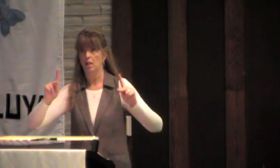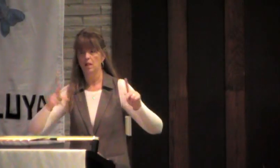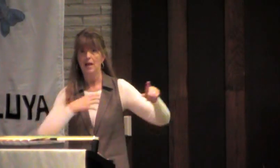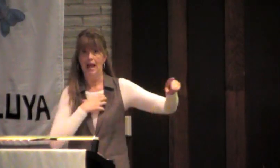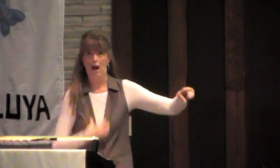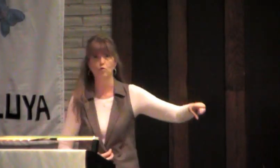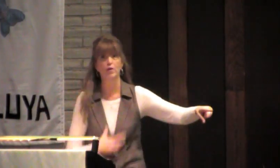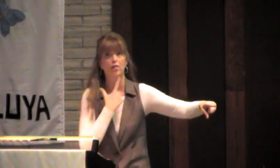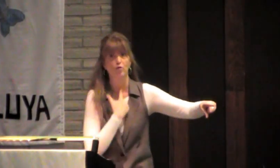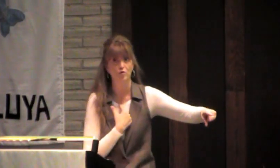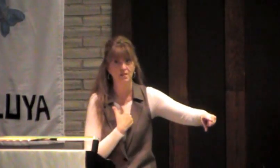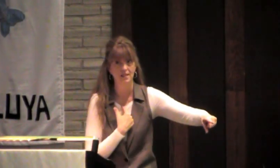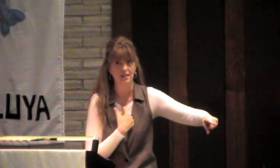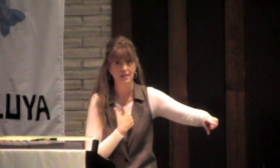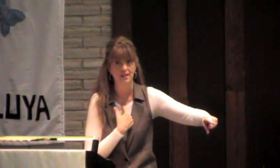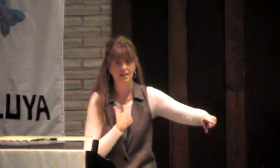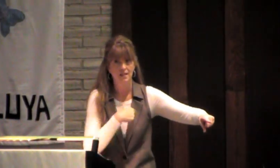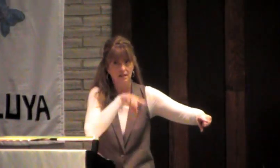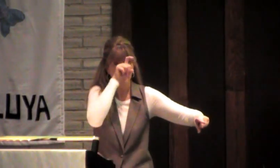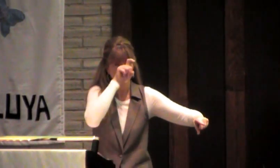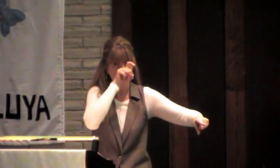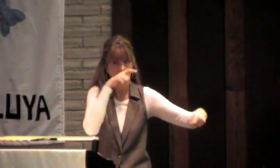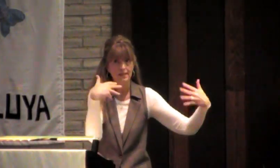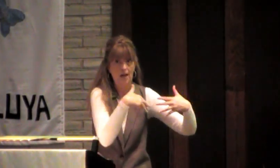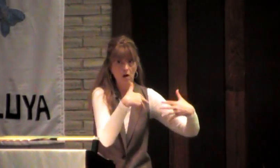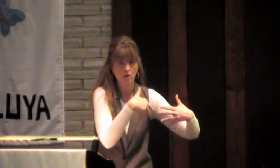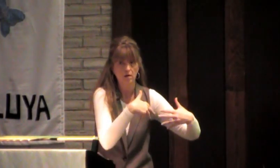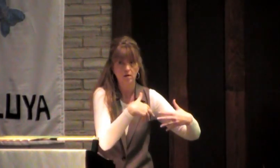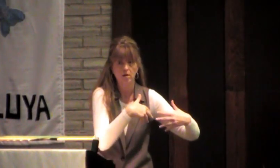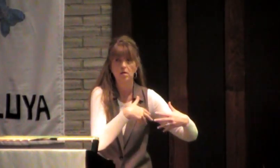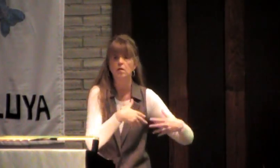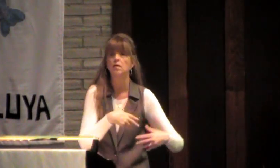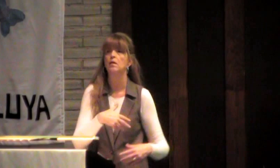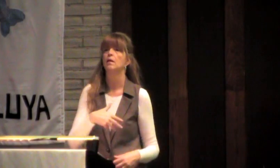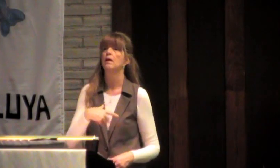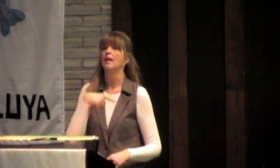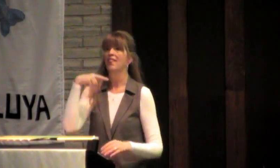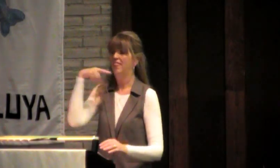5. The people, they're hungry, they're thirsty. Okay, they're scared.